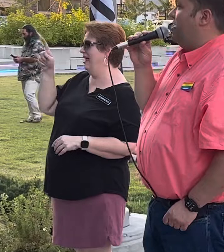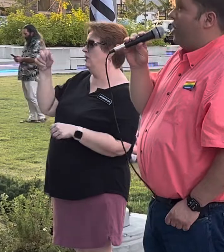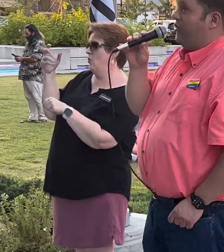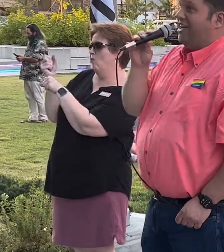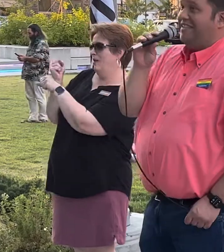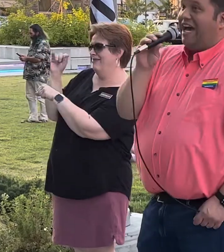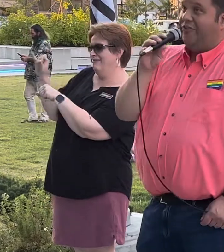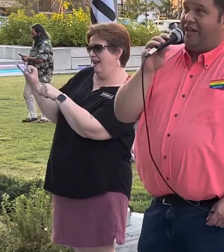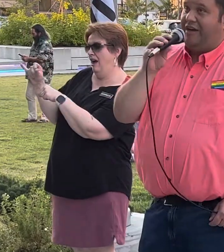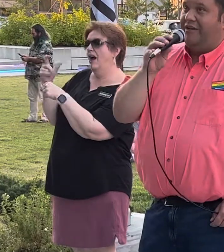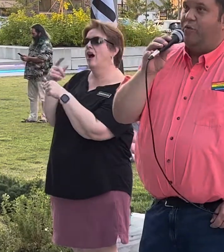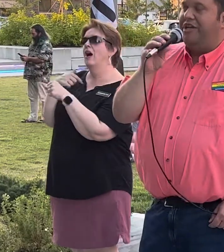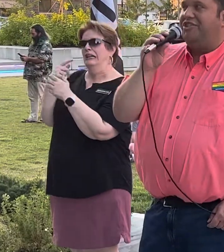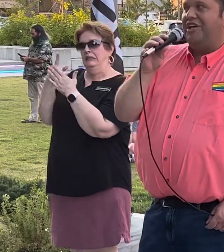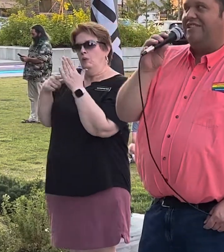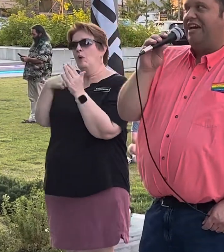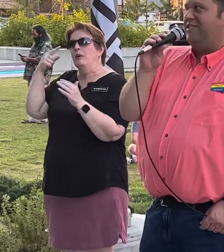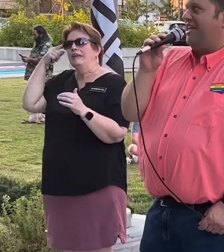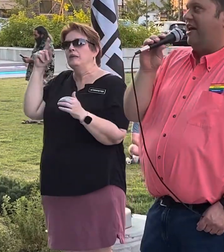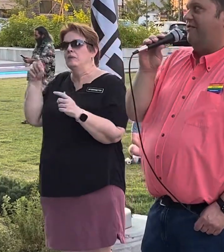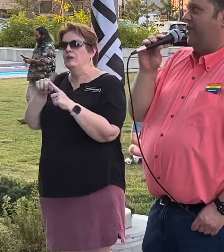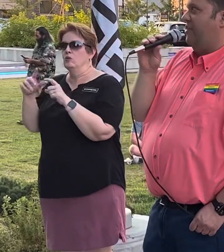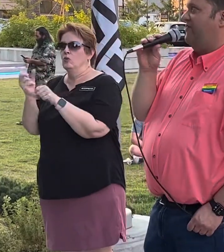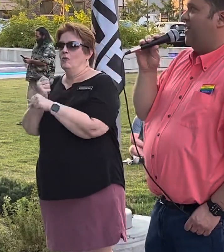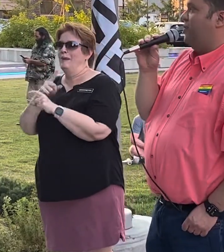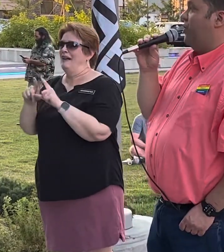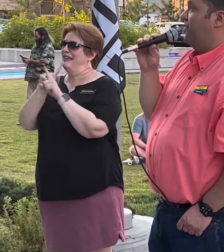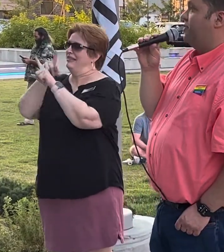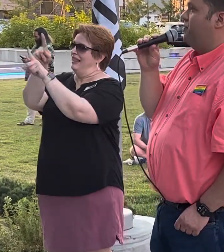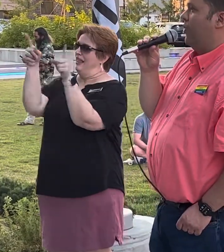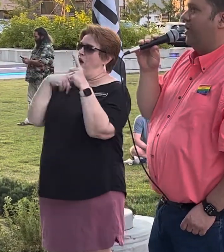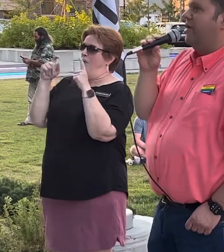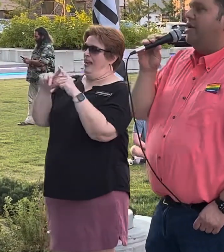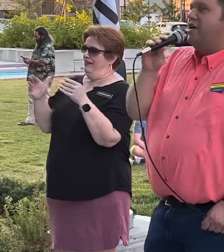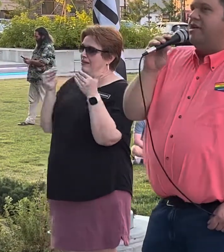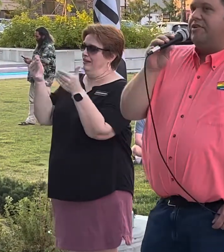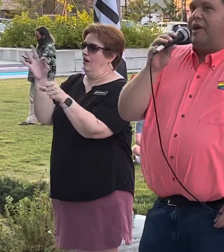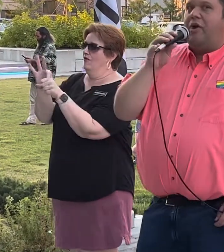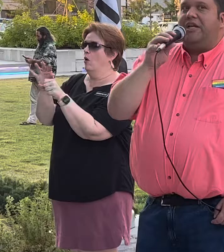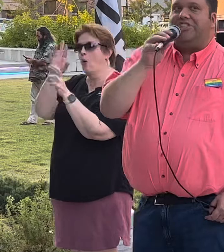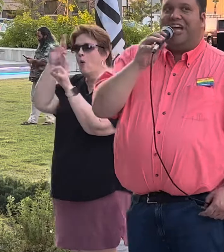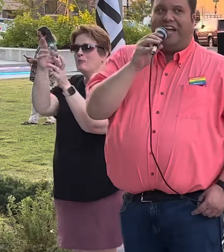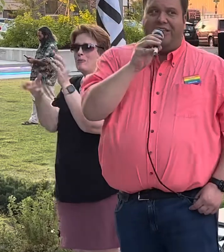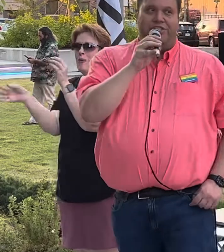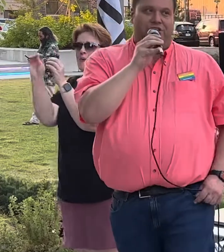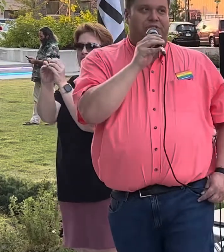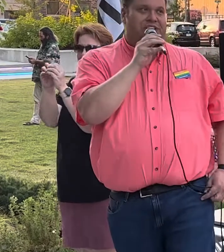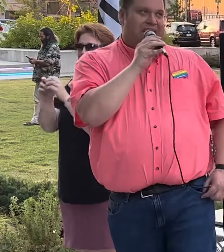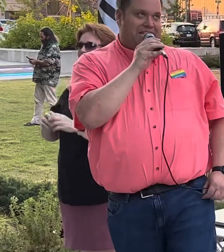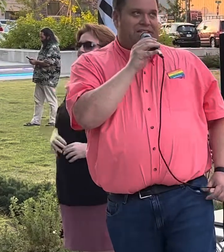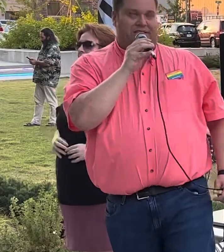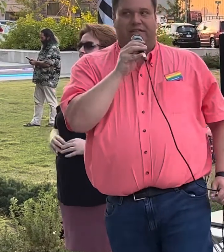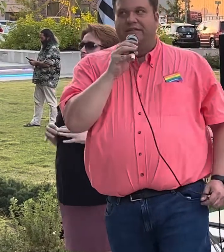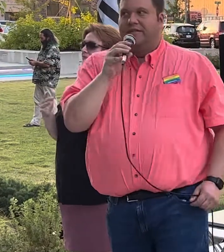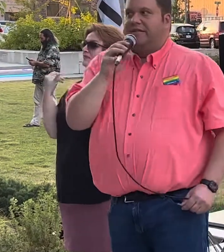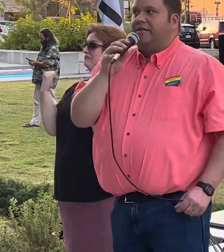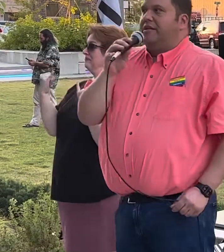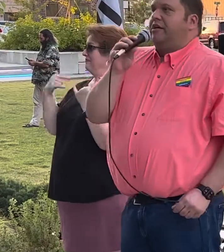and we know that it's out there. We just have to get out and vote. In fact, we hope there's more. So I want to challenge you